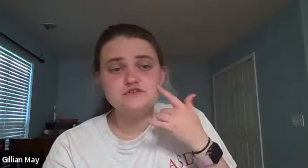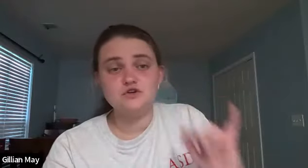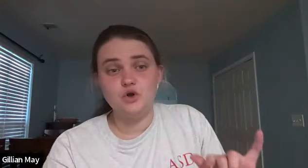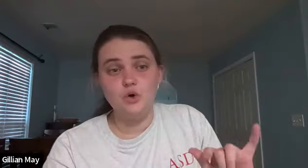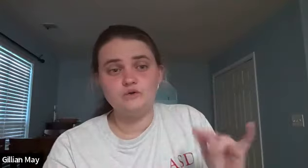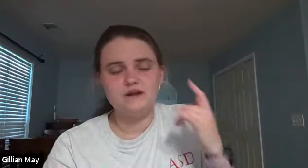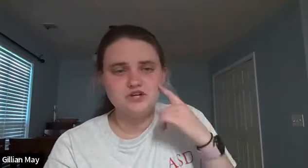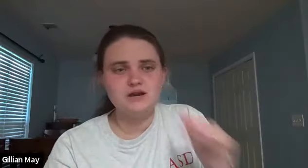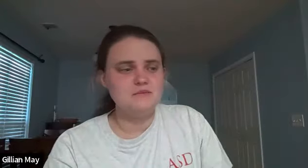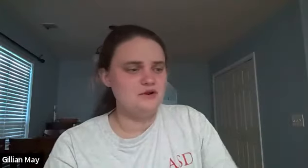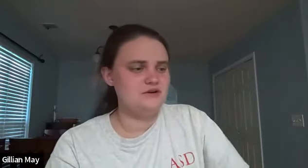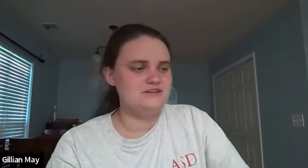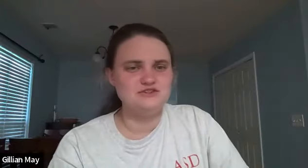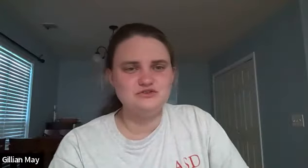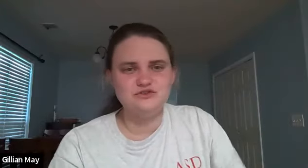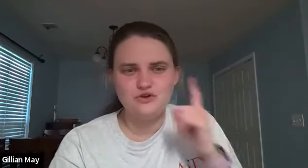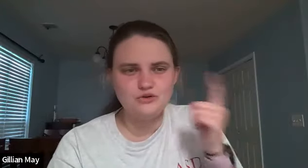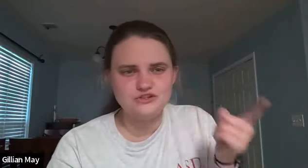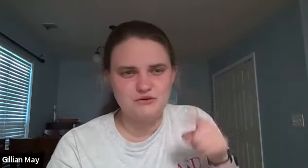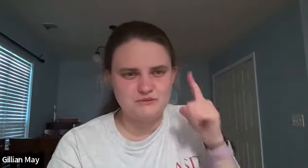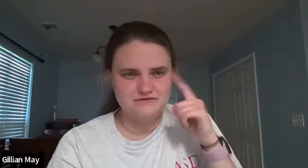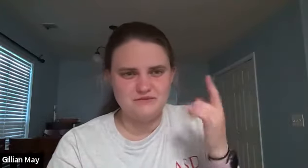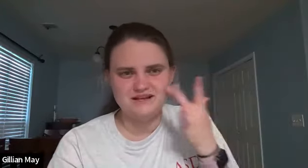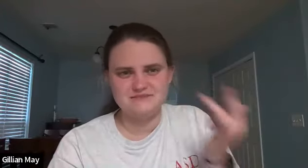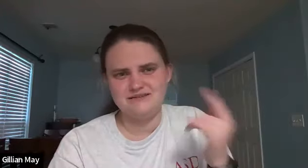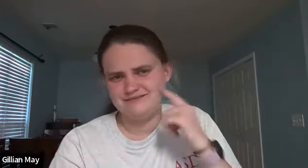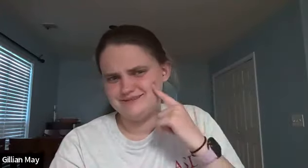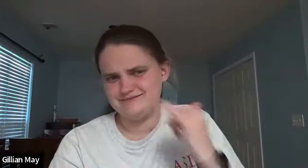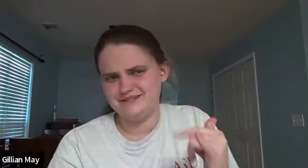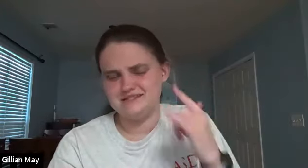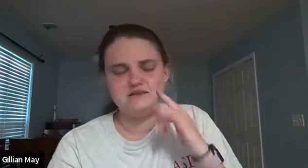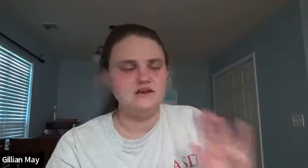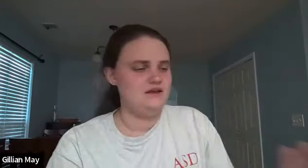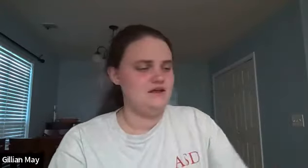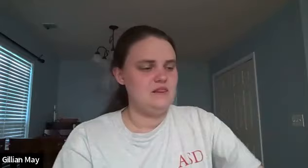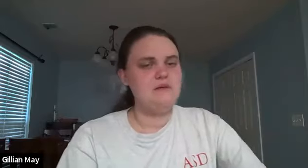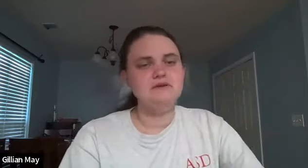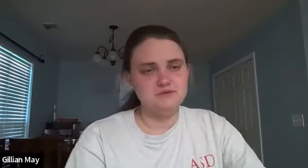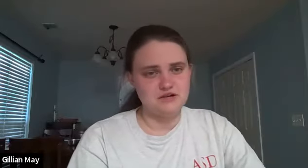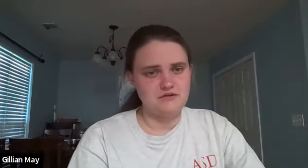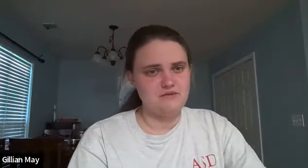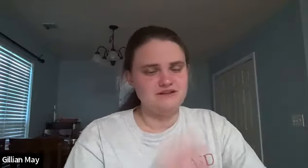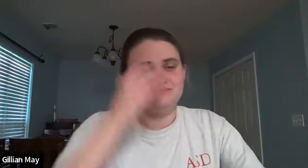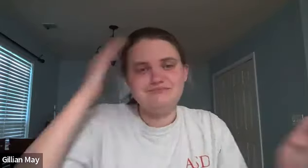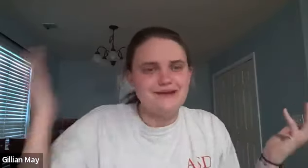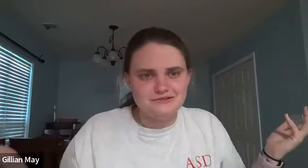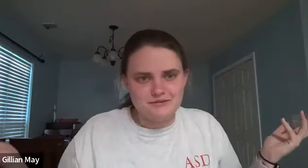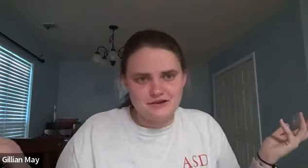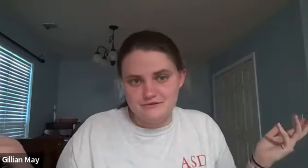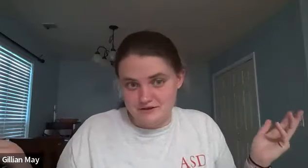for gold, but I'm trying to remember because gold's throwing me for a minute because I'm like, is it this? Let me double check on that because I don't talk about California that